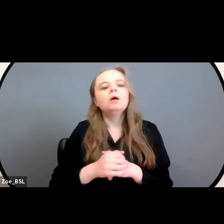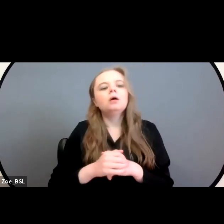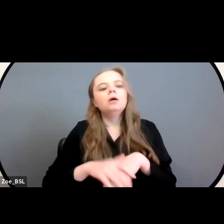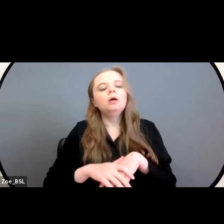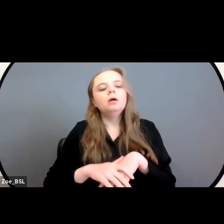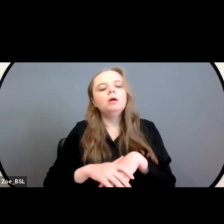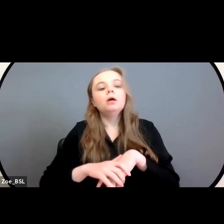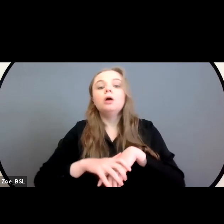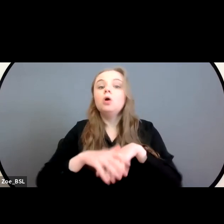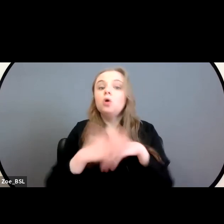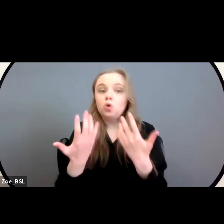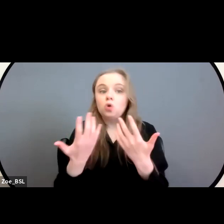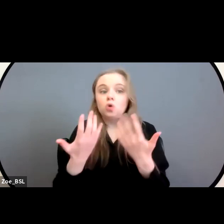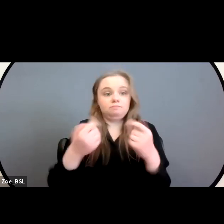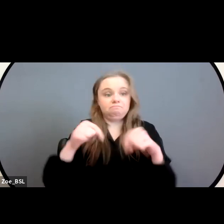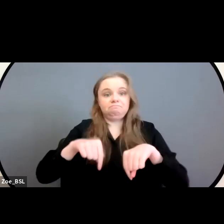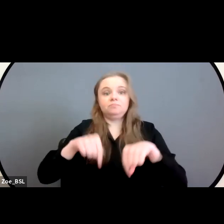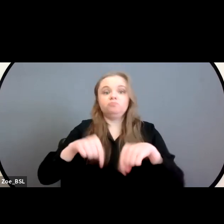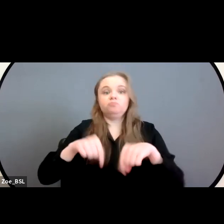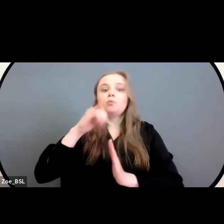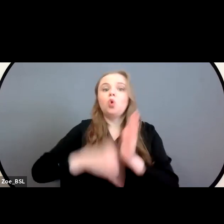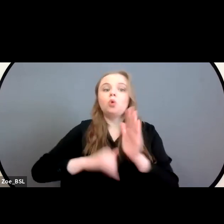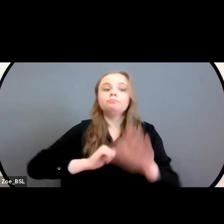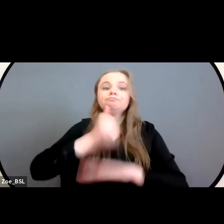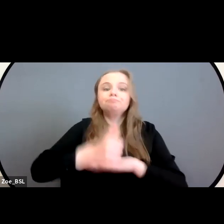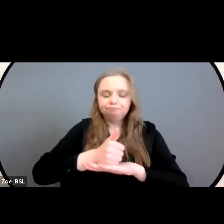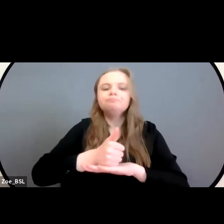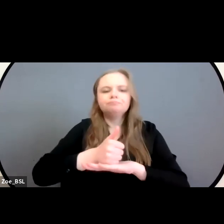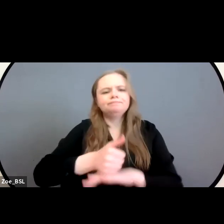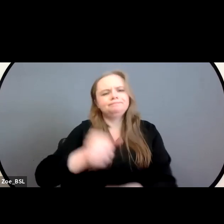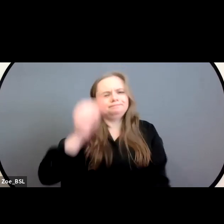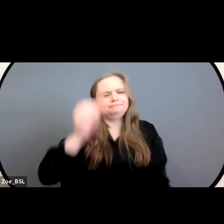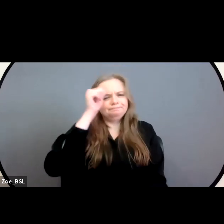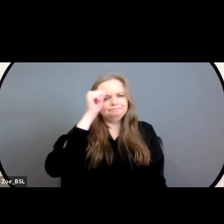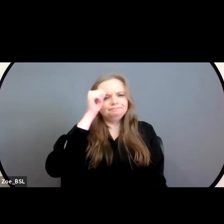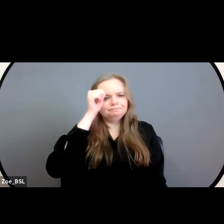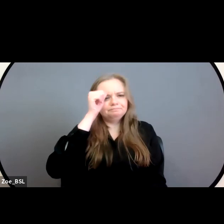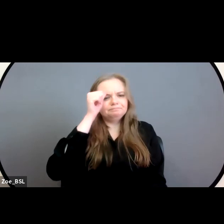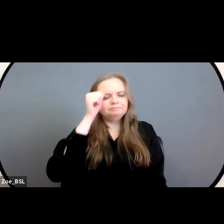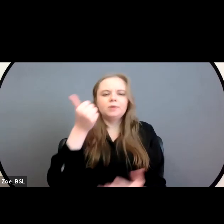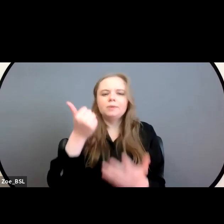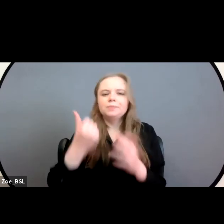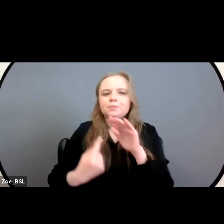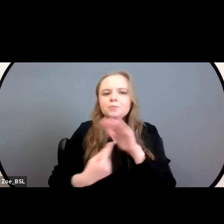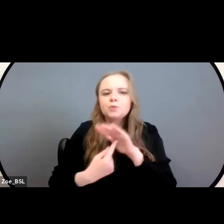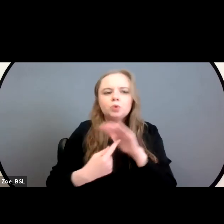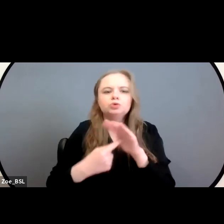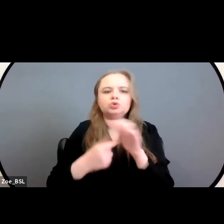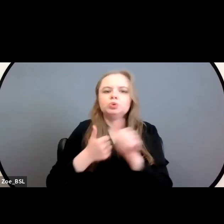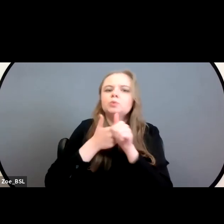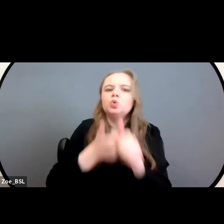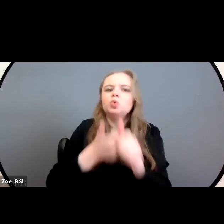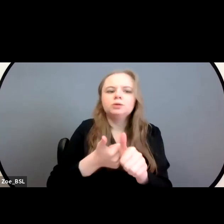When we set up this report, we knew it would be important to sort of support our own